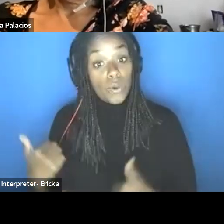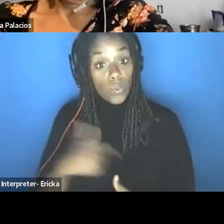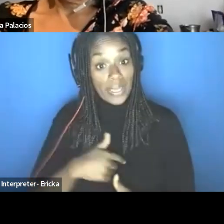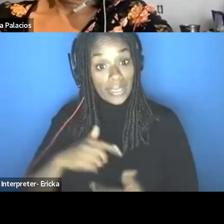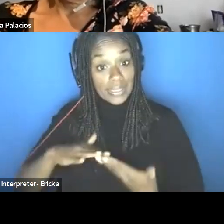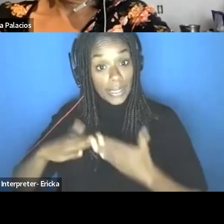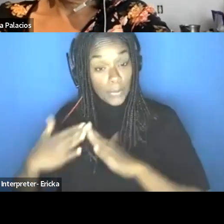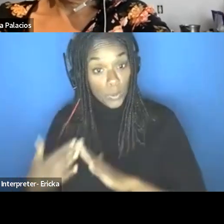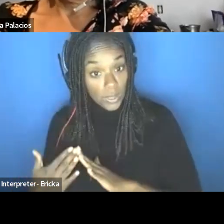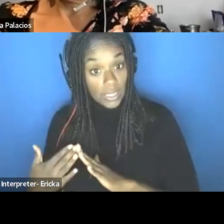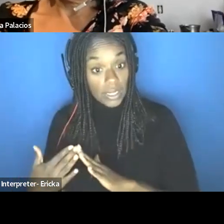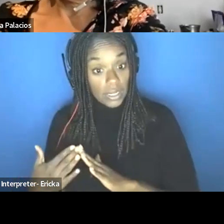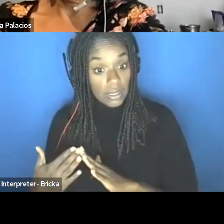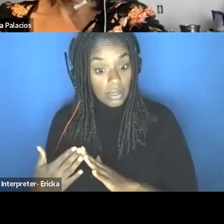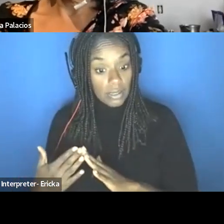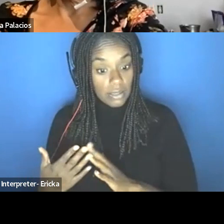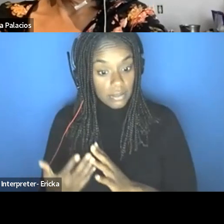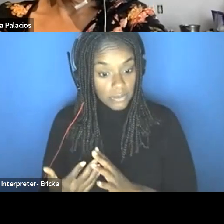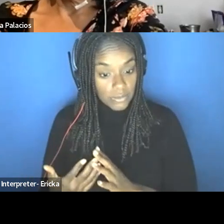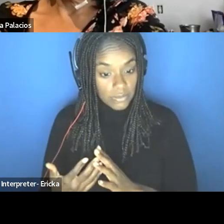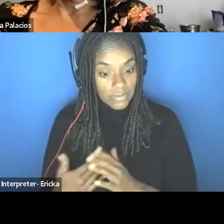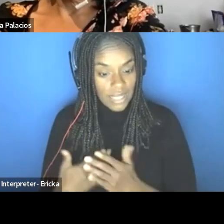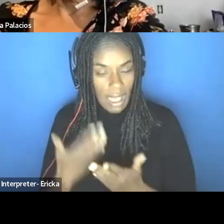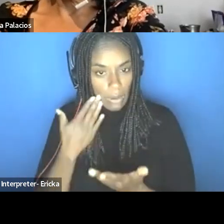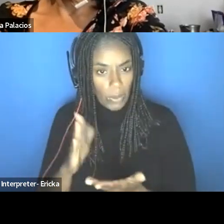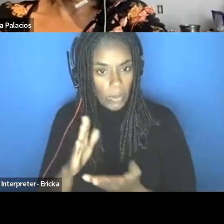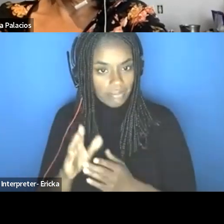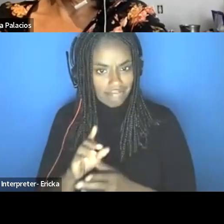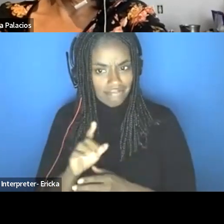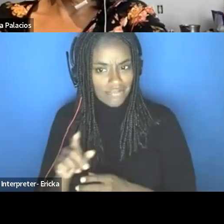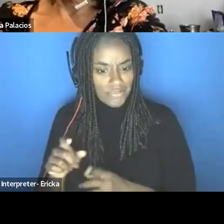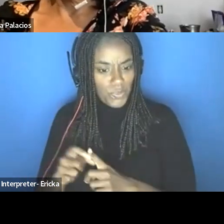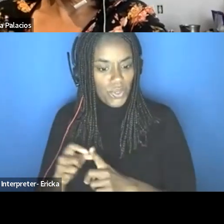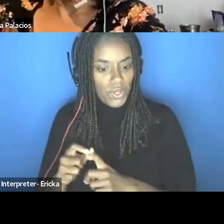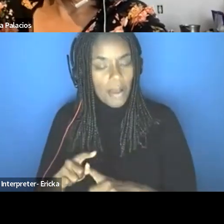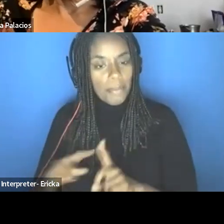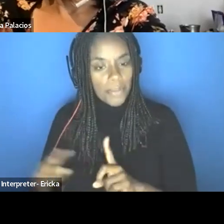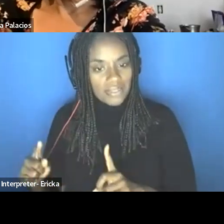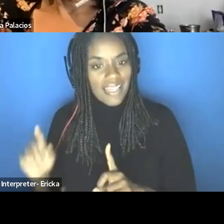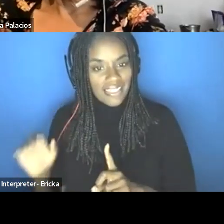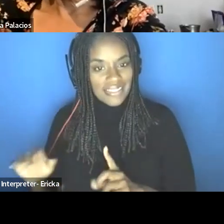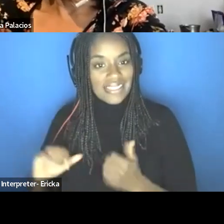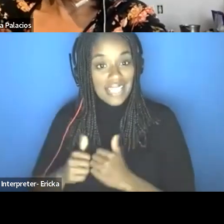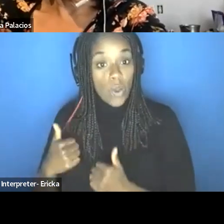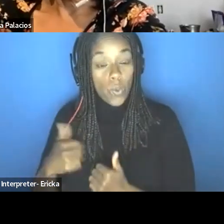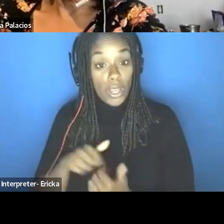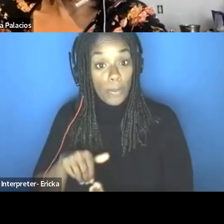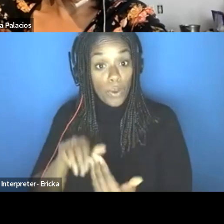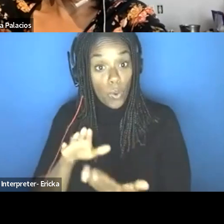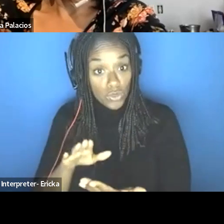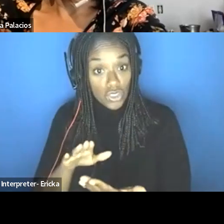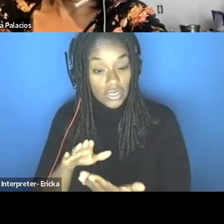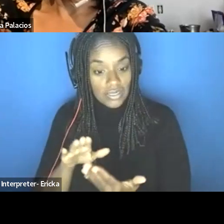a Arkansasians, I don't know what the actual word is, that this is how we are approaching a certain thing. And you, being